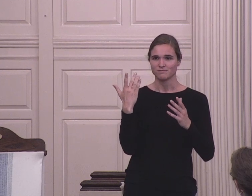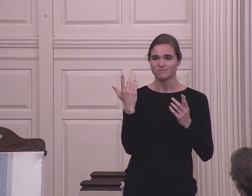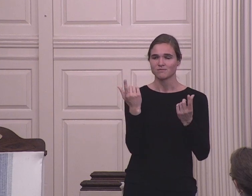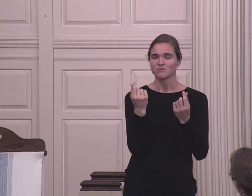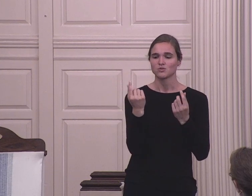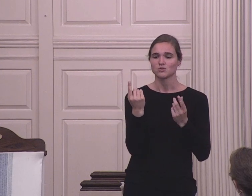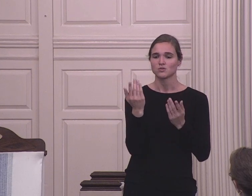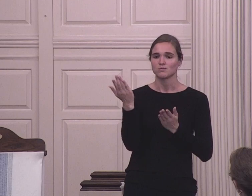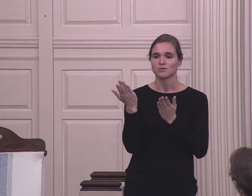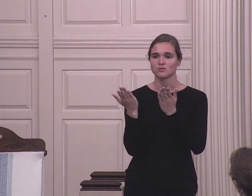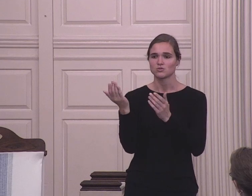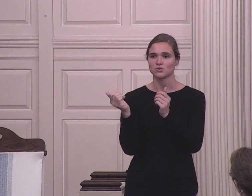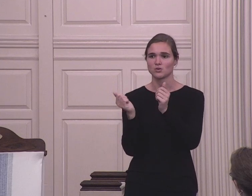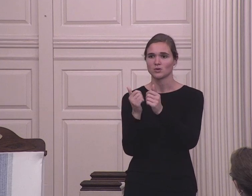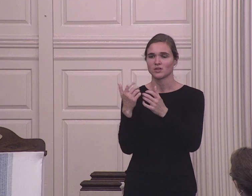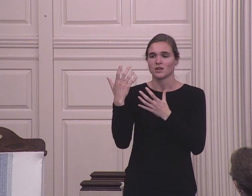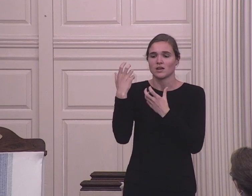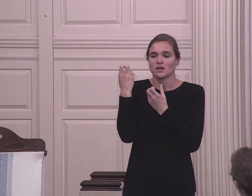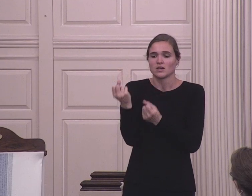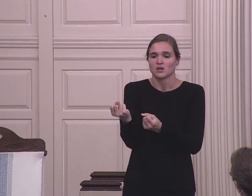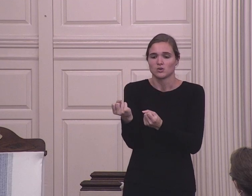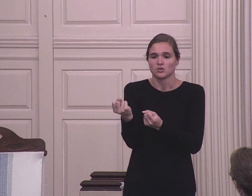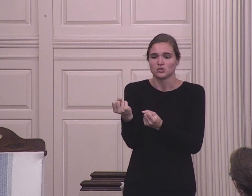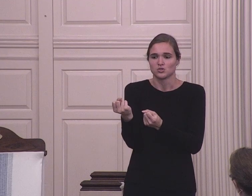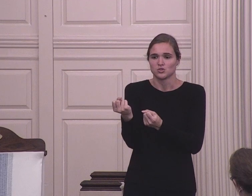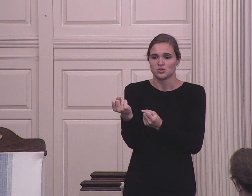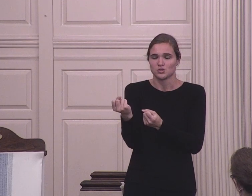with supernatural courage and fidelity.